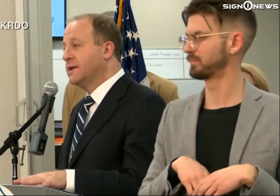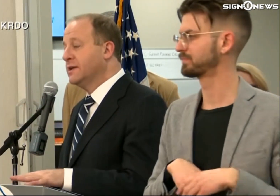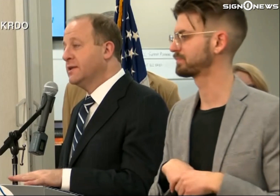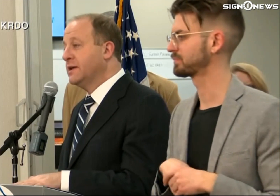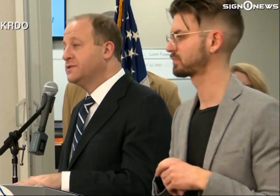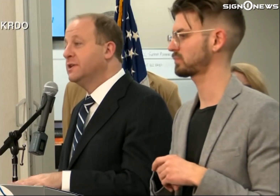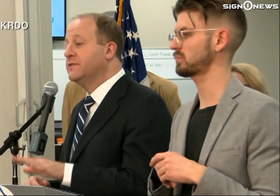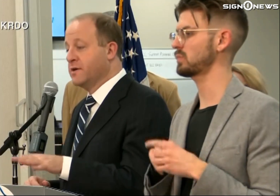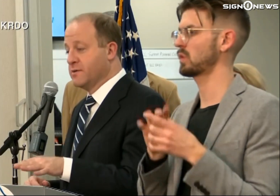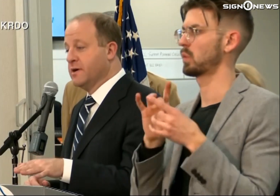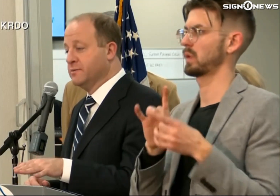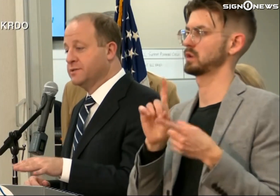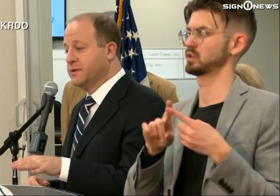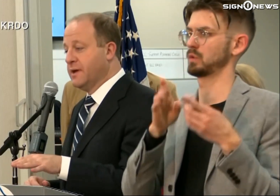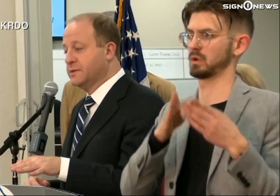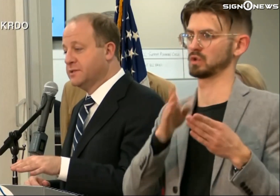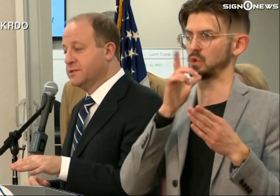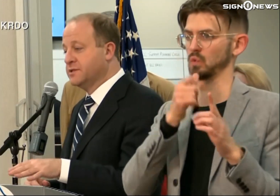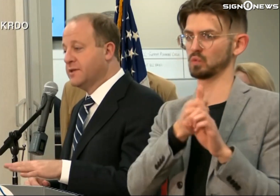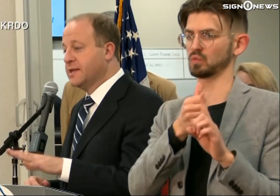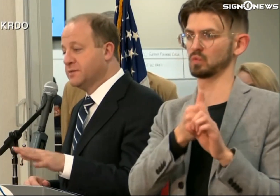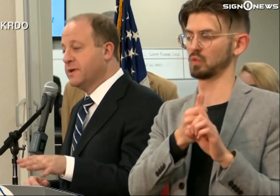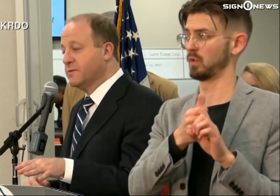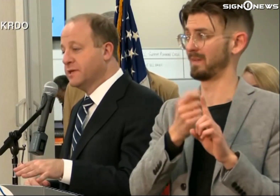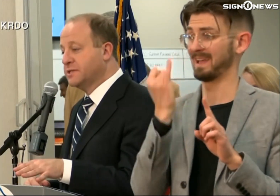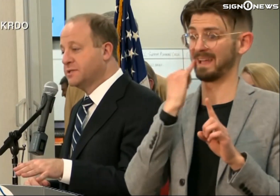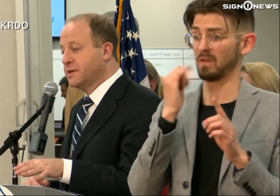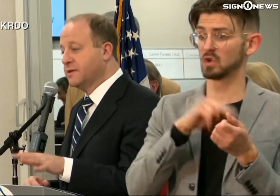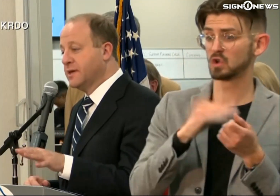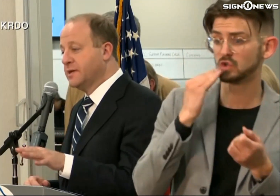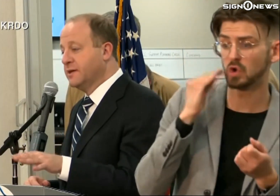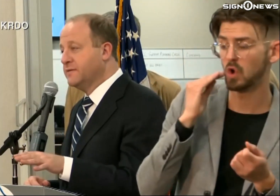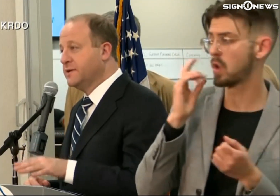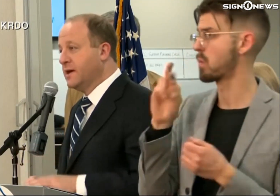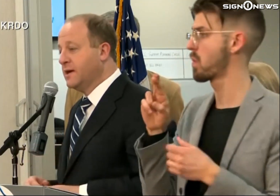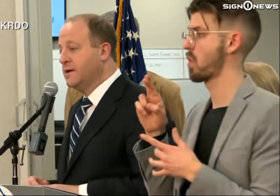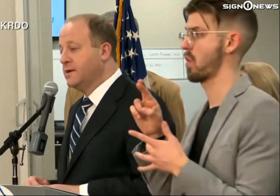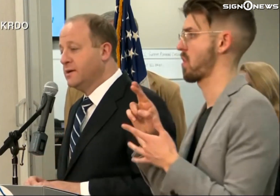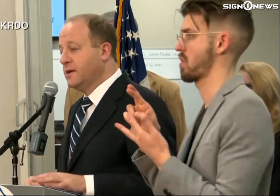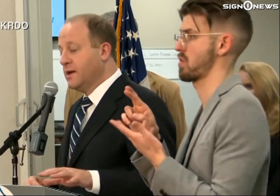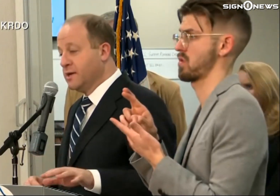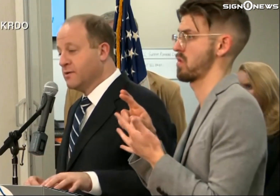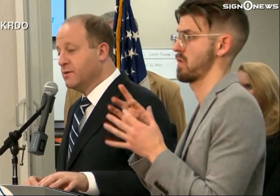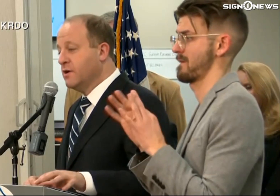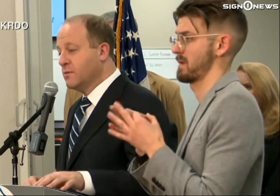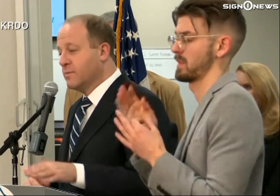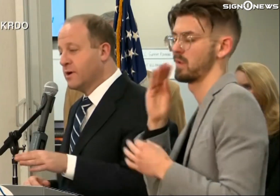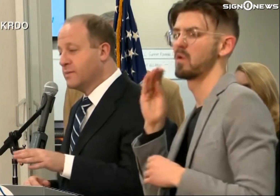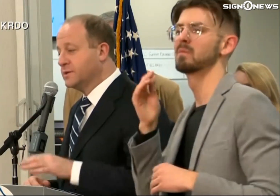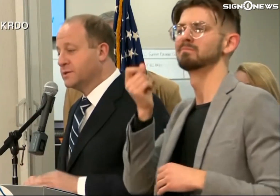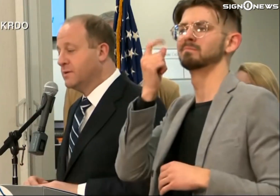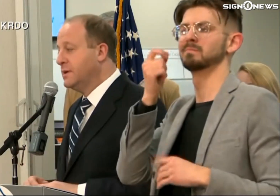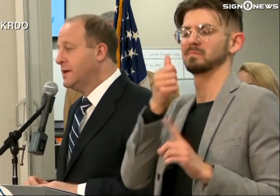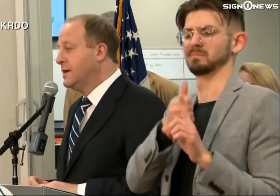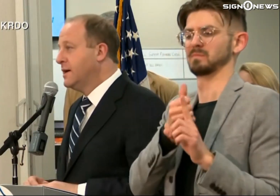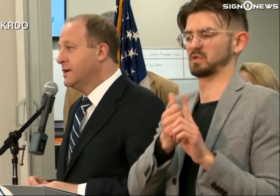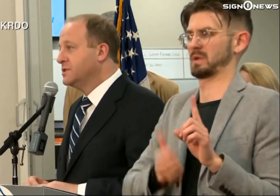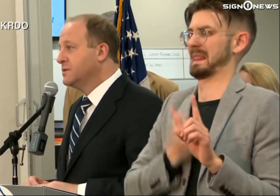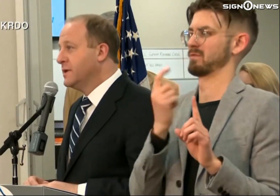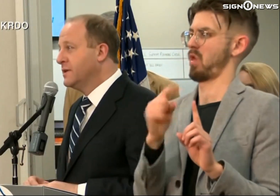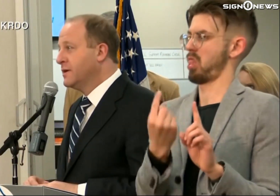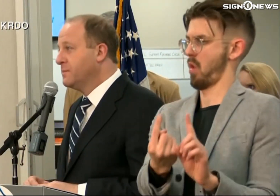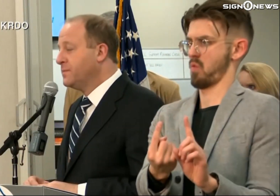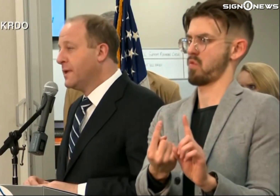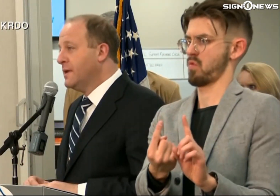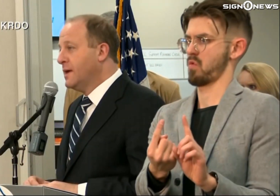how this lady lived. She lived on her own, so that is being released. That the lady lived in her own home or apartment. So,